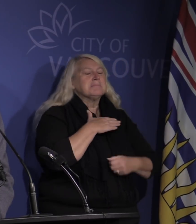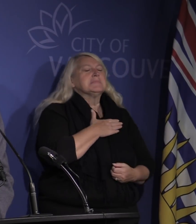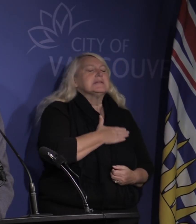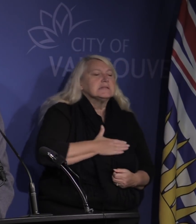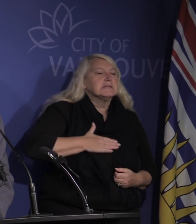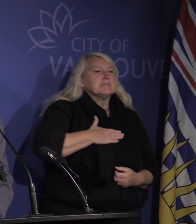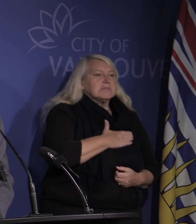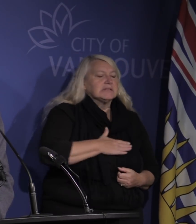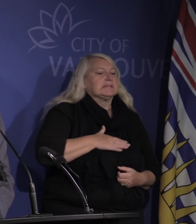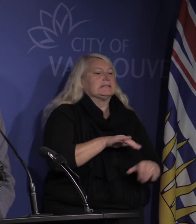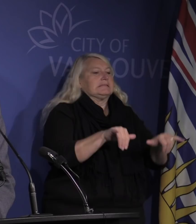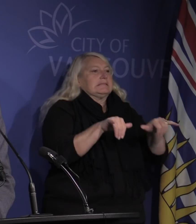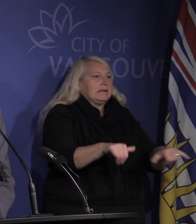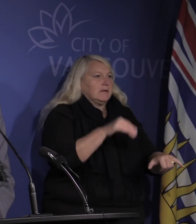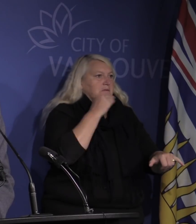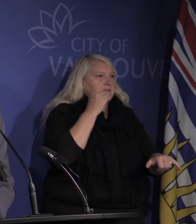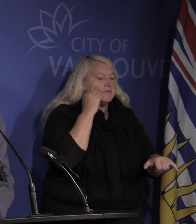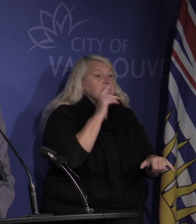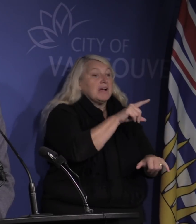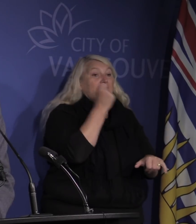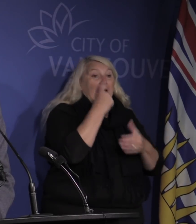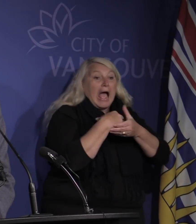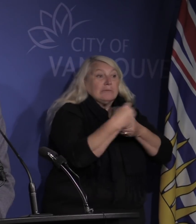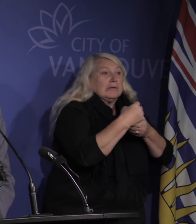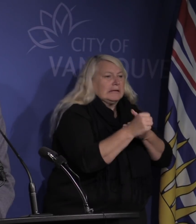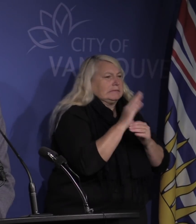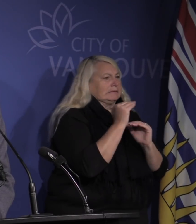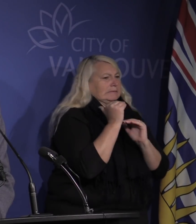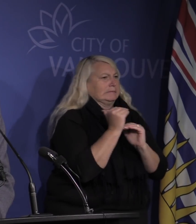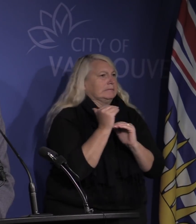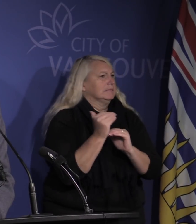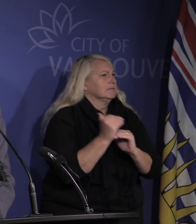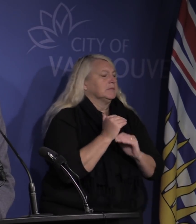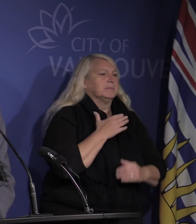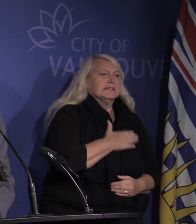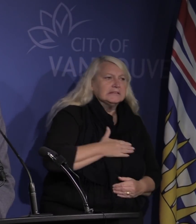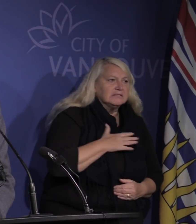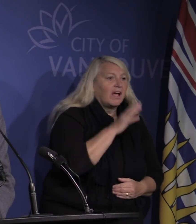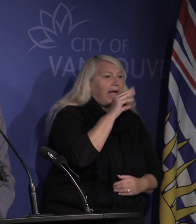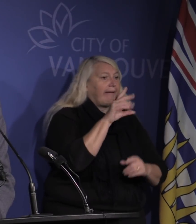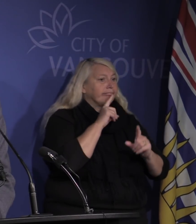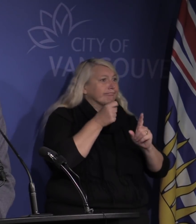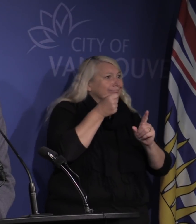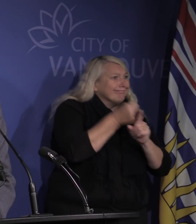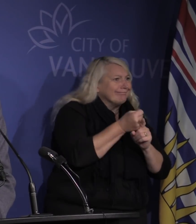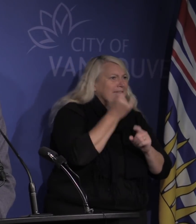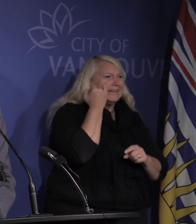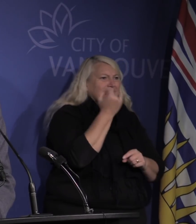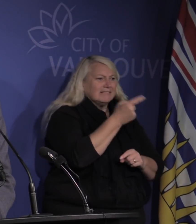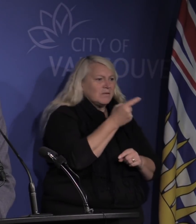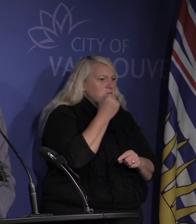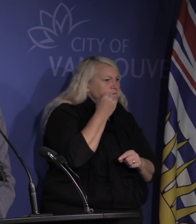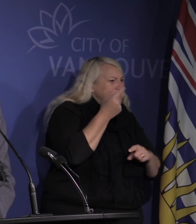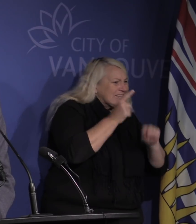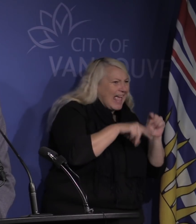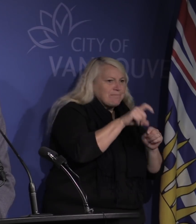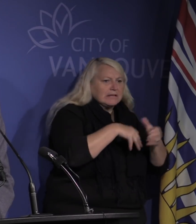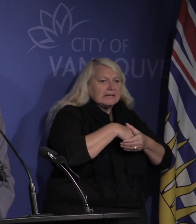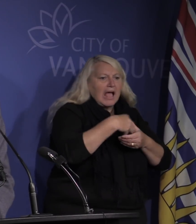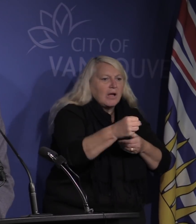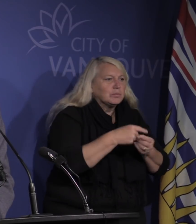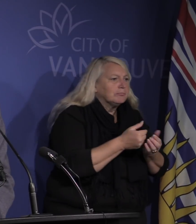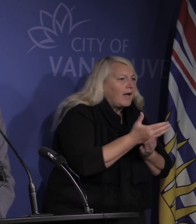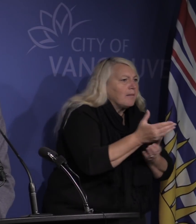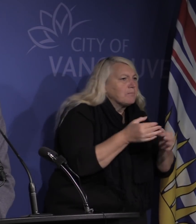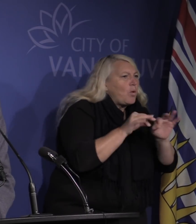places. Stay home as much as you can, and on the rare occasion that you need to leave home to get essentials, keep